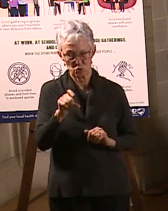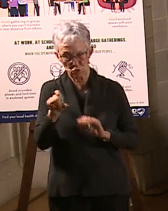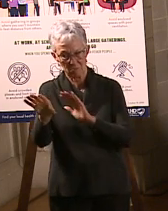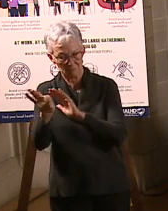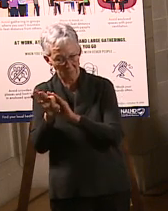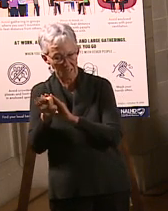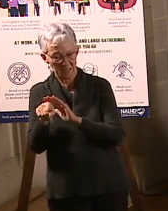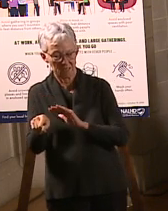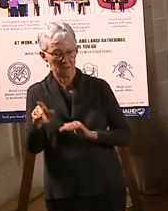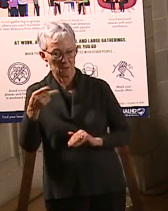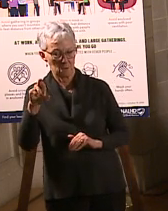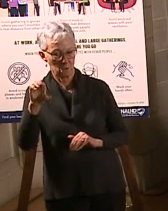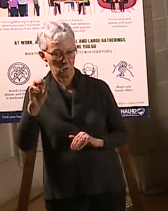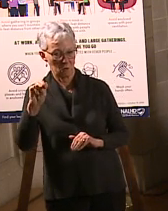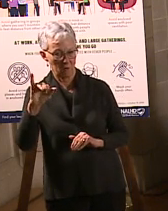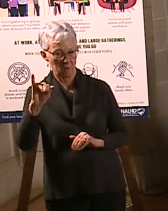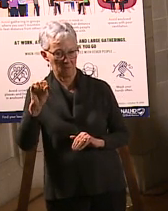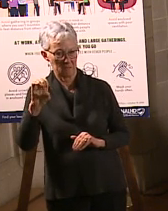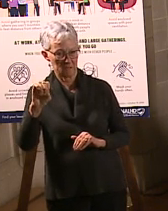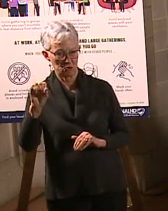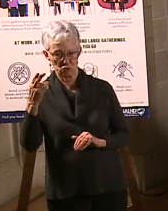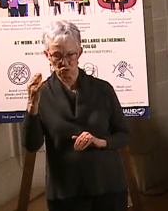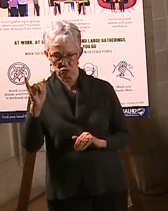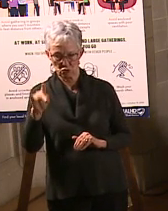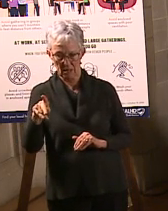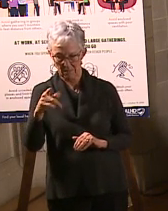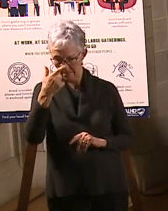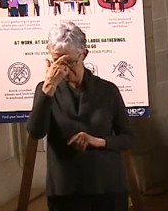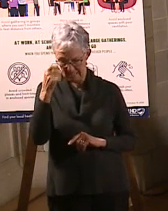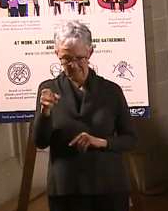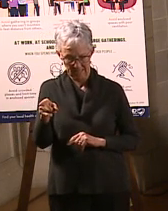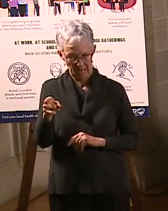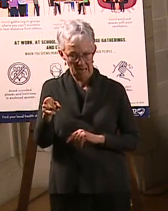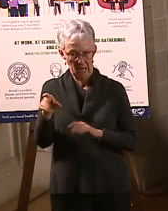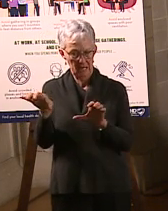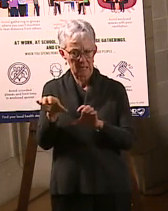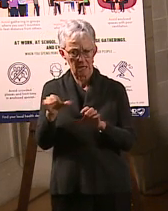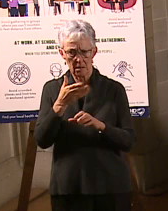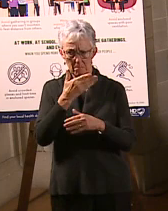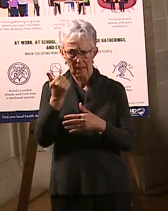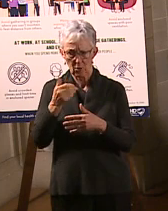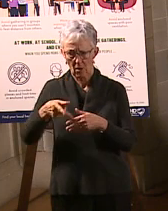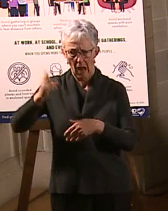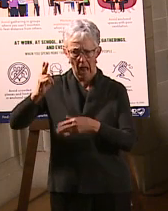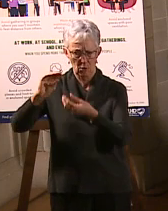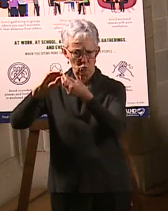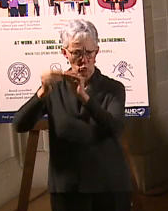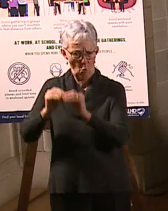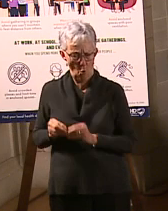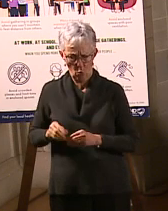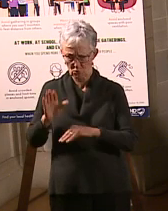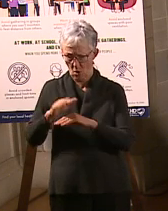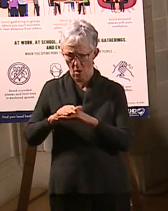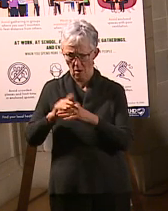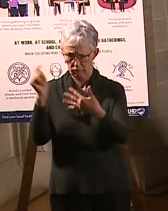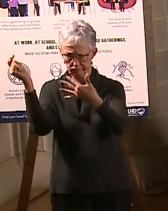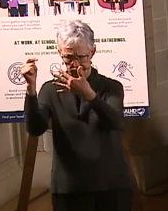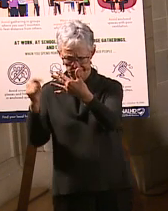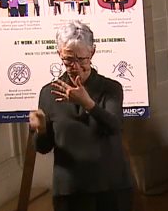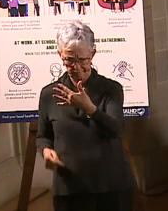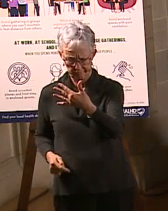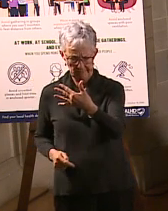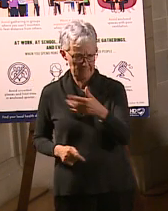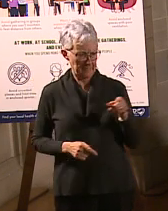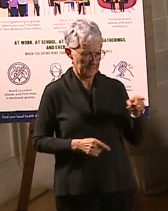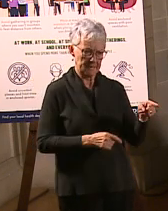be relatively the same, and Promise Ship scored better on some of the other factors different from cost. And again, we made the best decision we